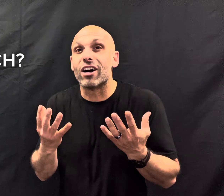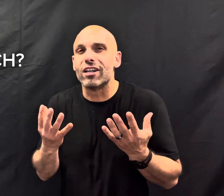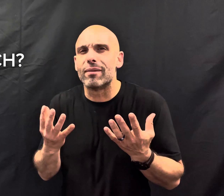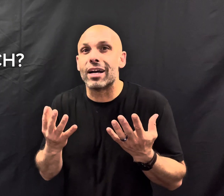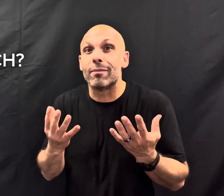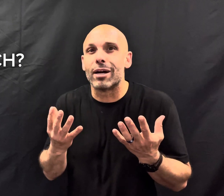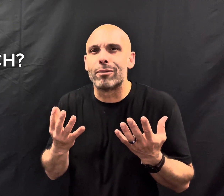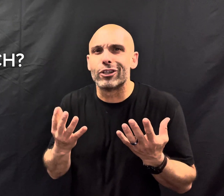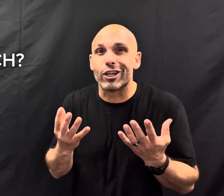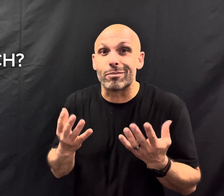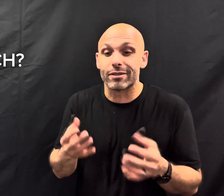them eyebrow push-ups.